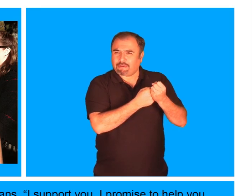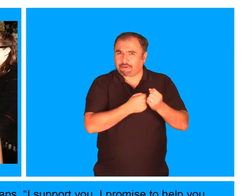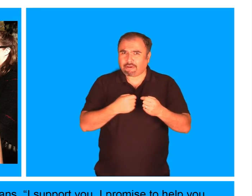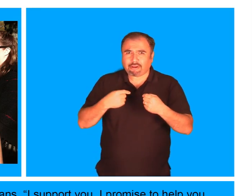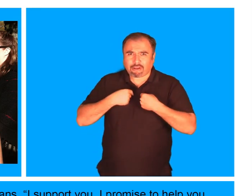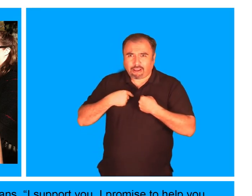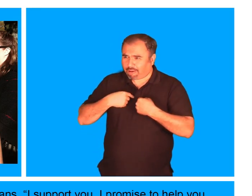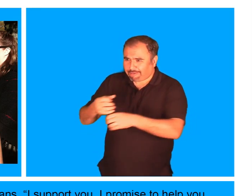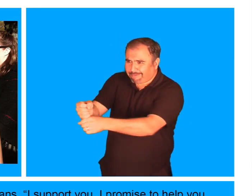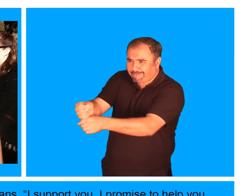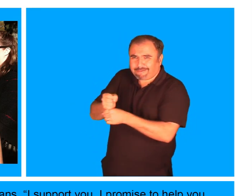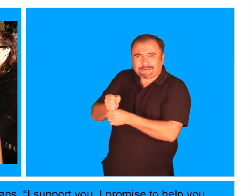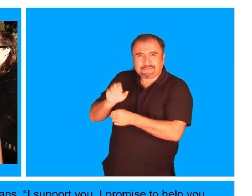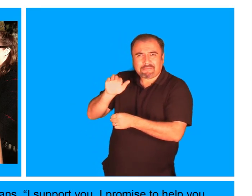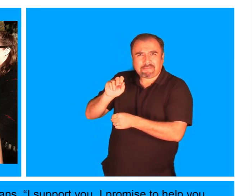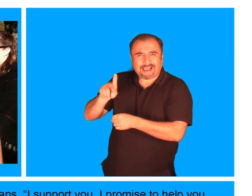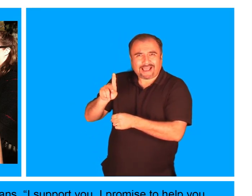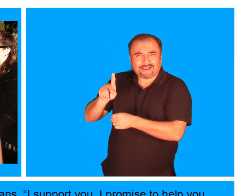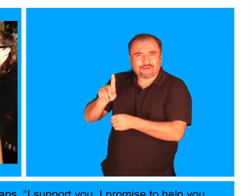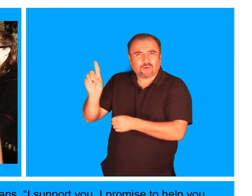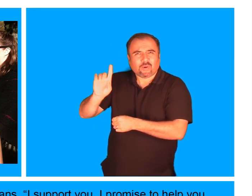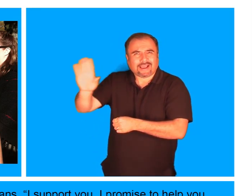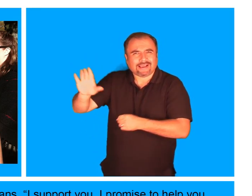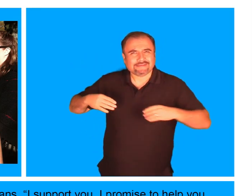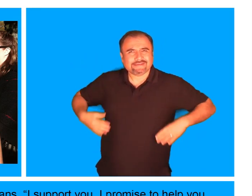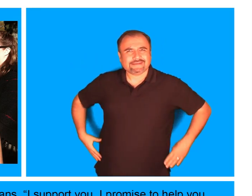He's actually got the other guy's back.